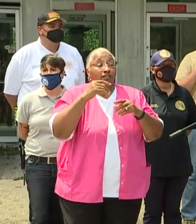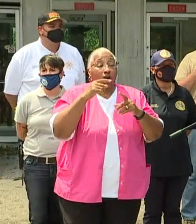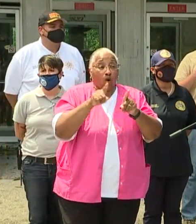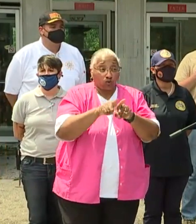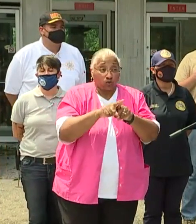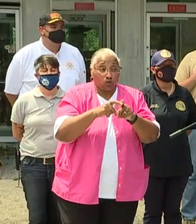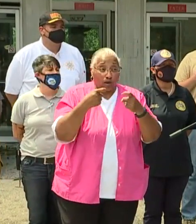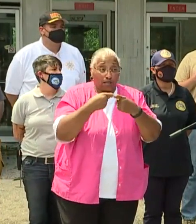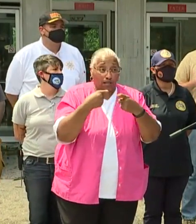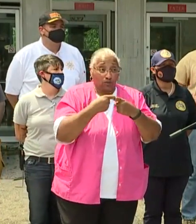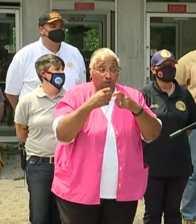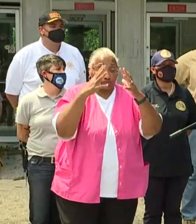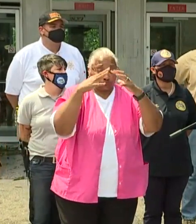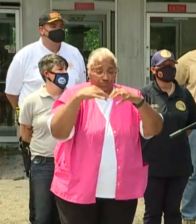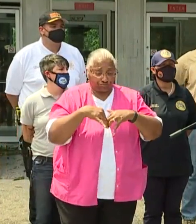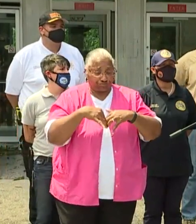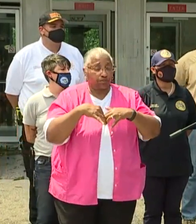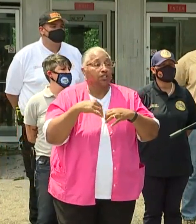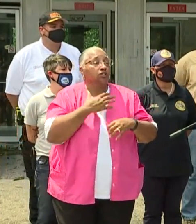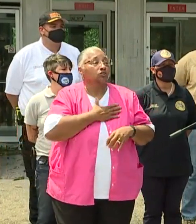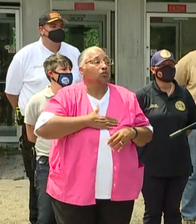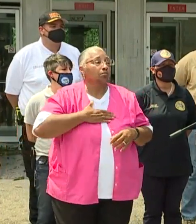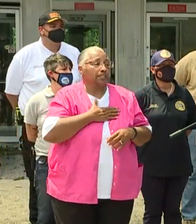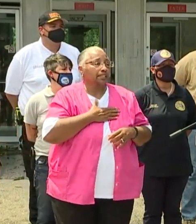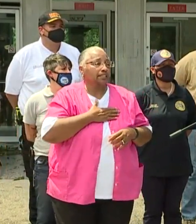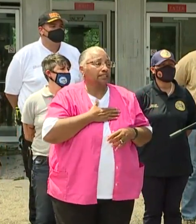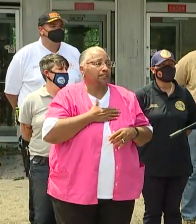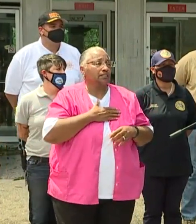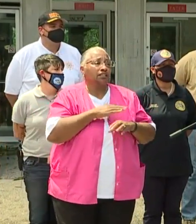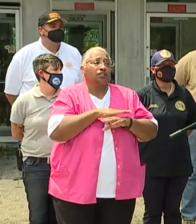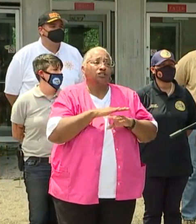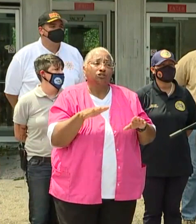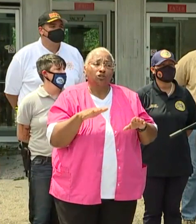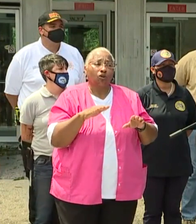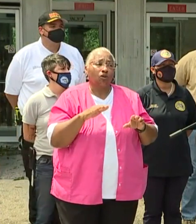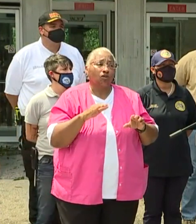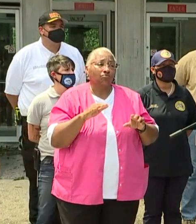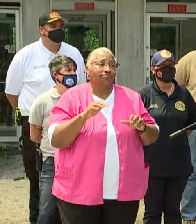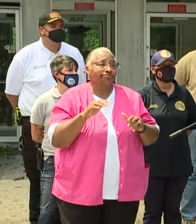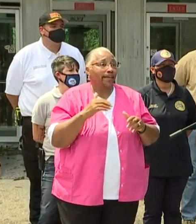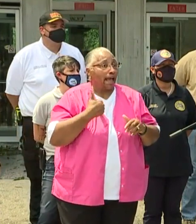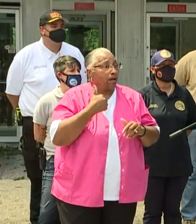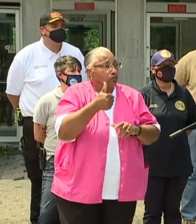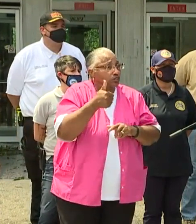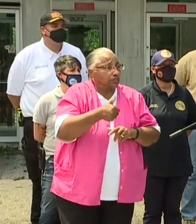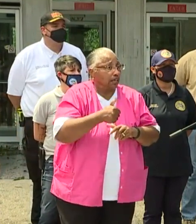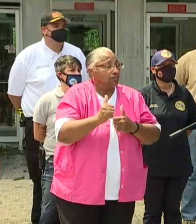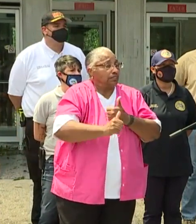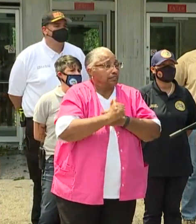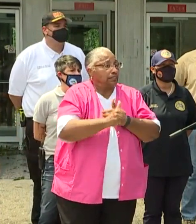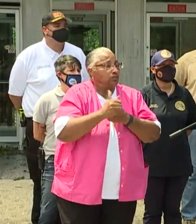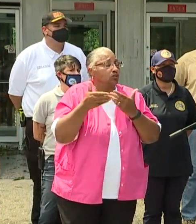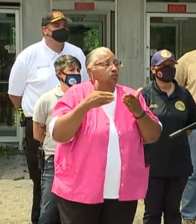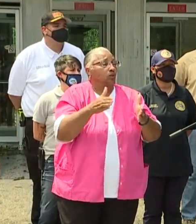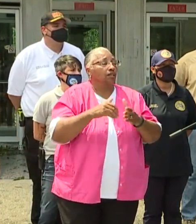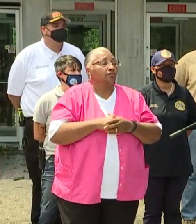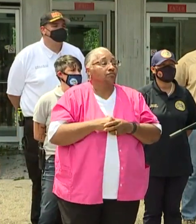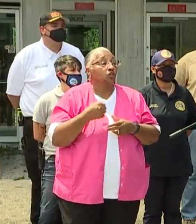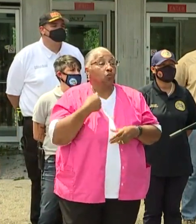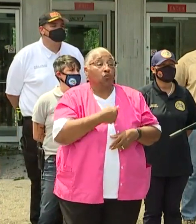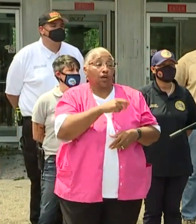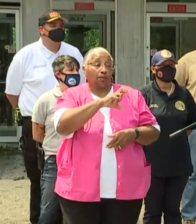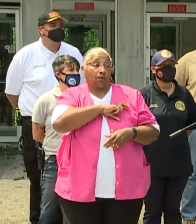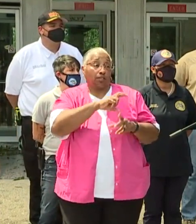we're asking you to not put yourself in harm's way, which would then put our public safety team in harm's way. We as the police